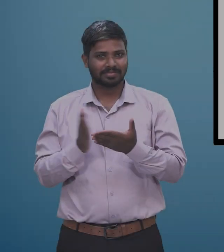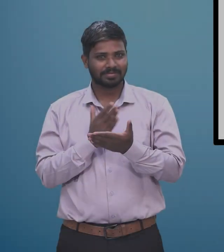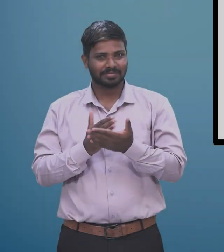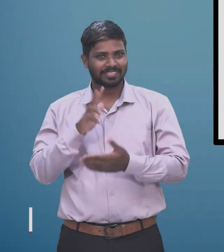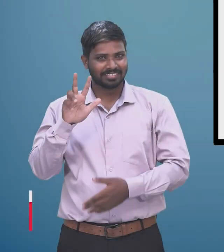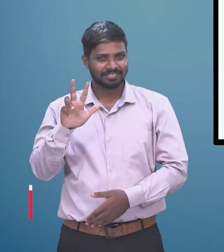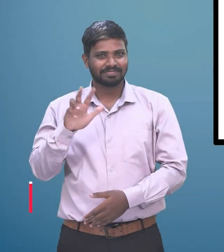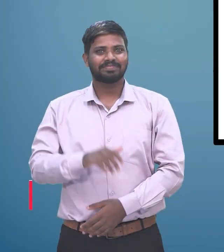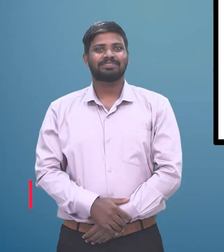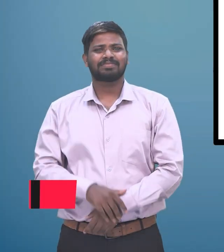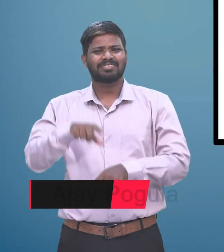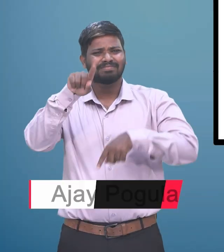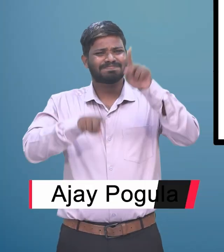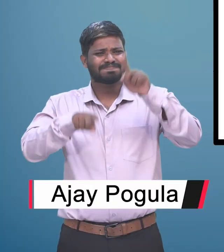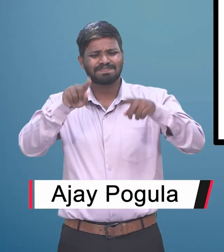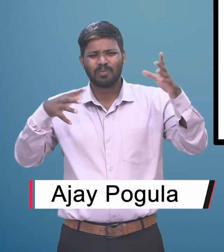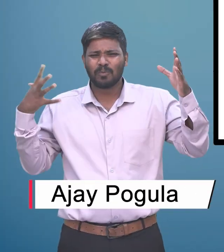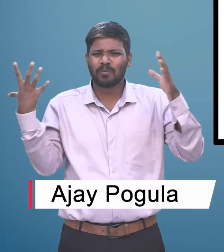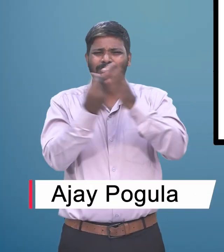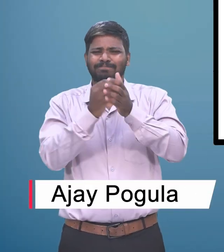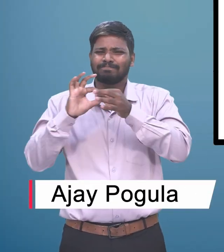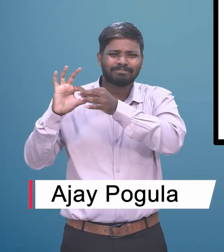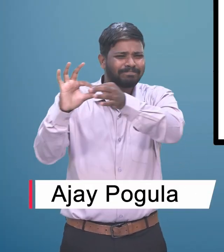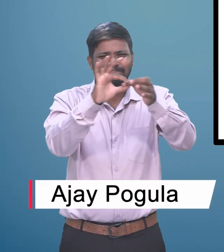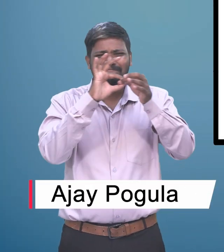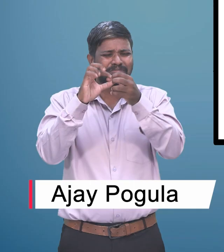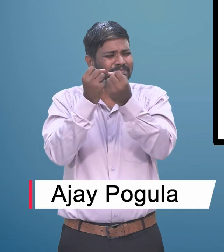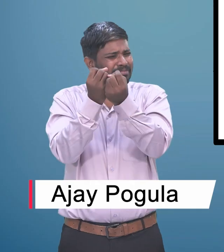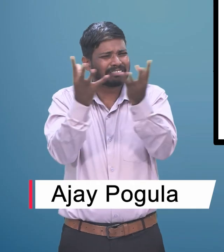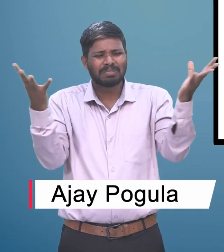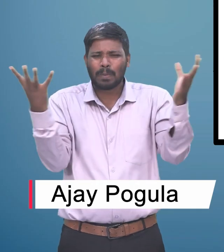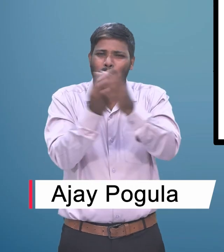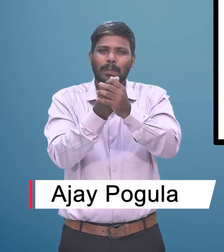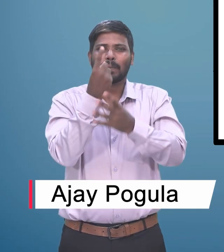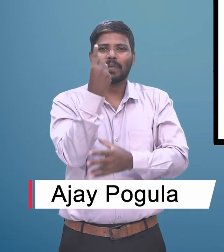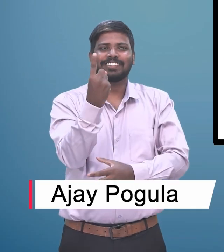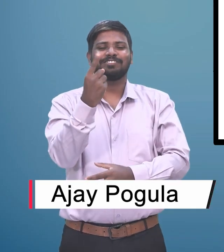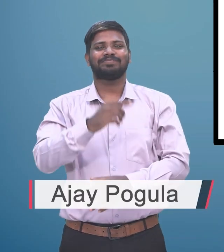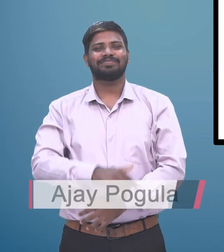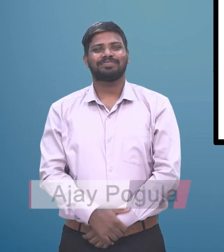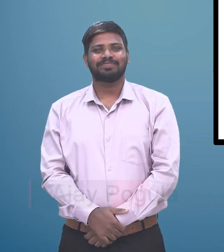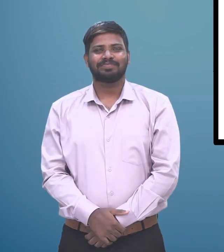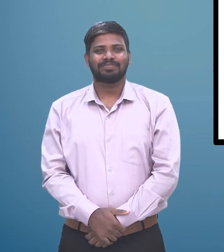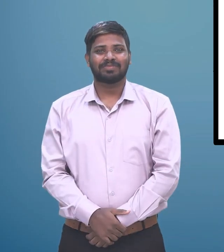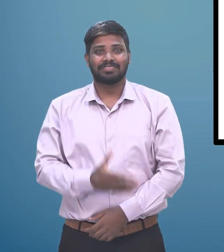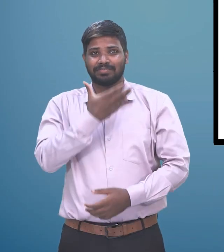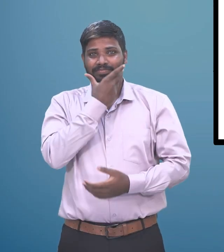Chapter 8 Unity in Diversity, or Many in the One, Rabindranath